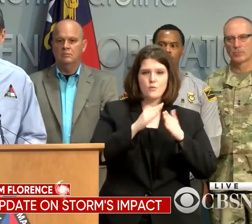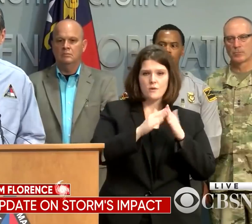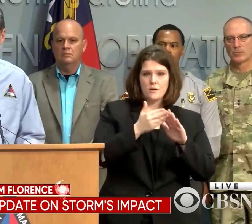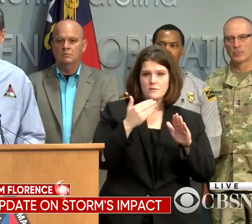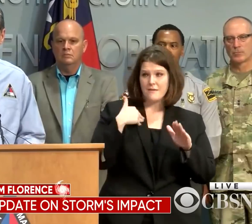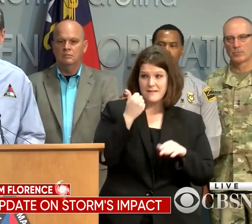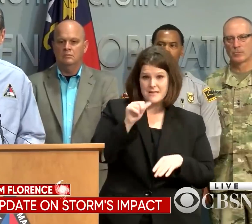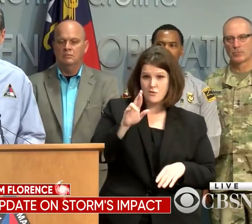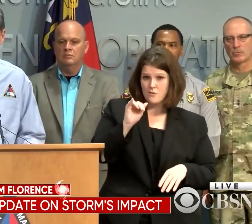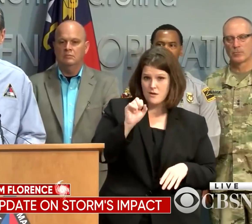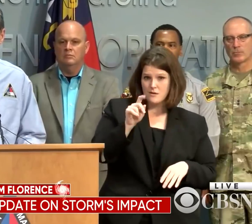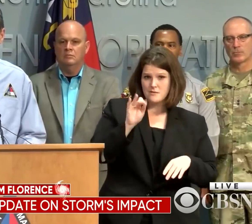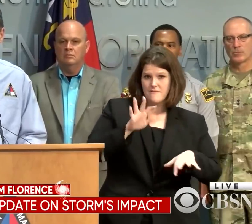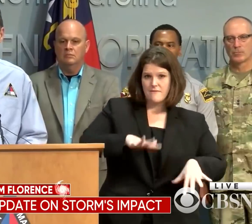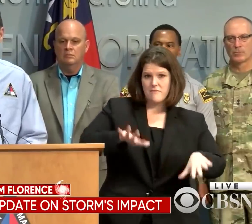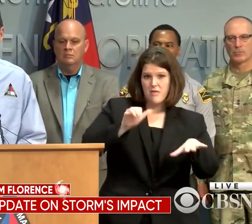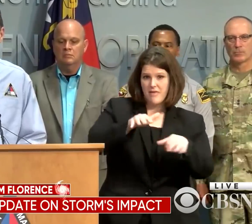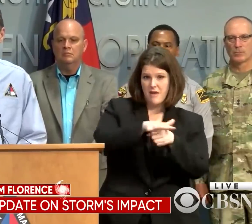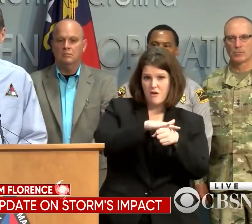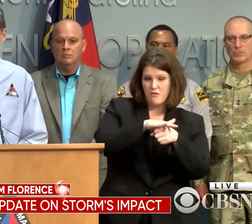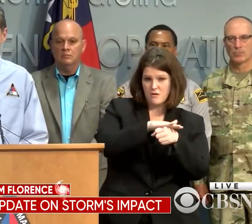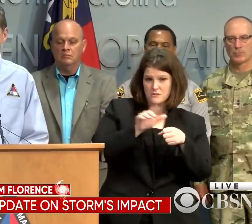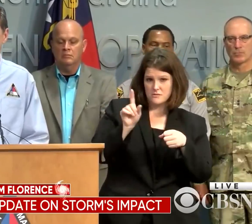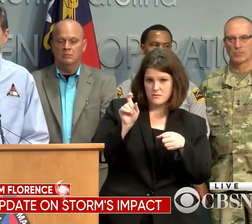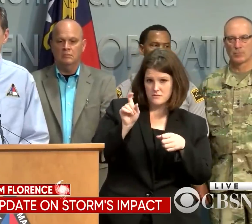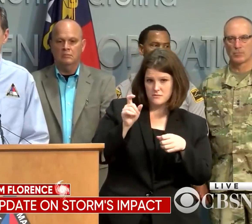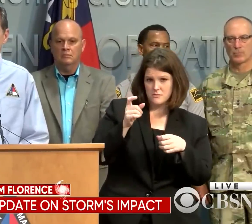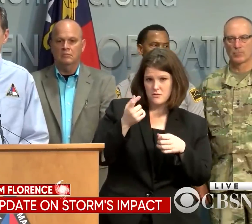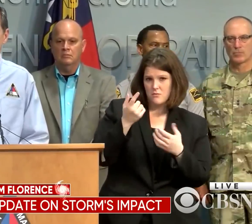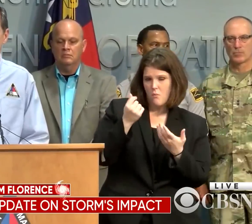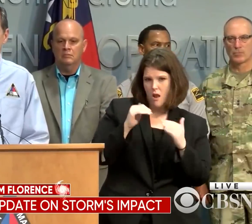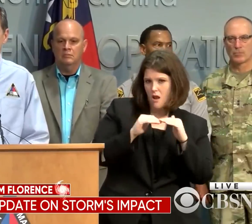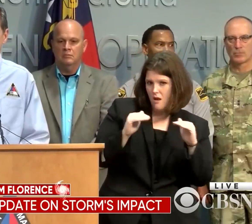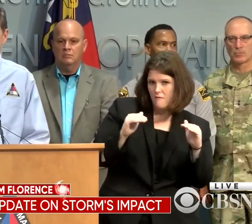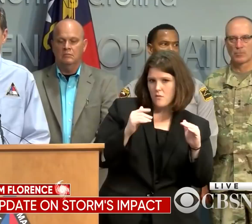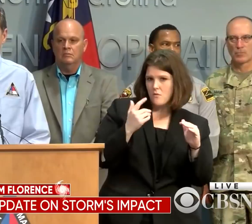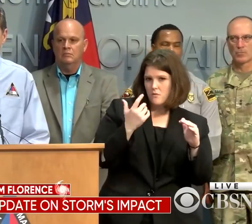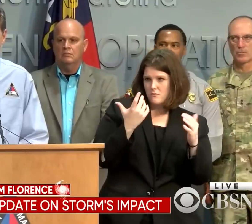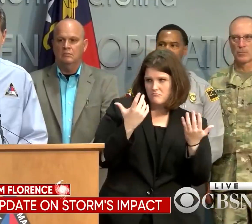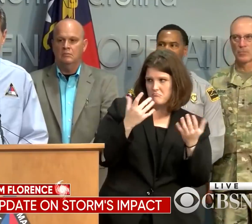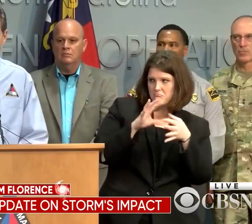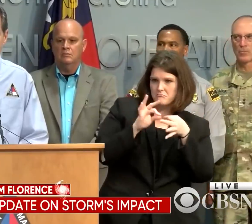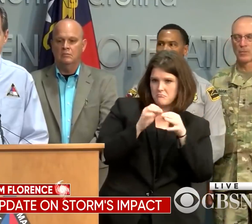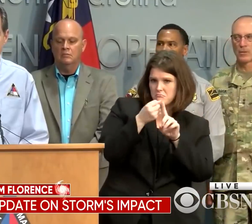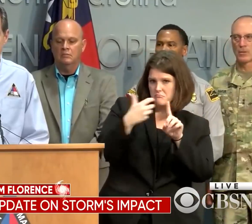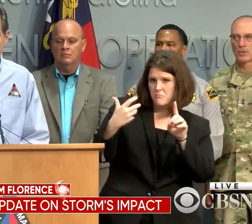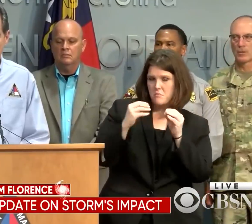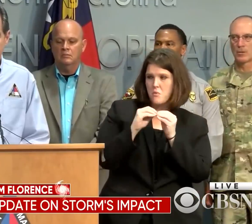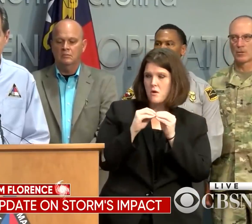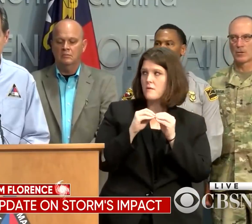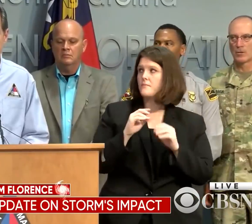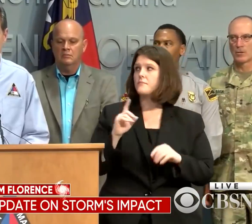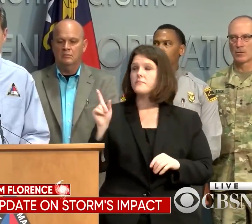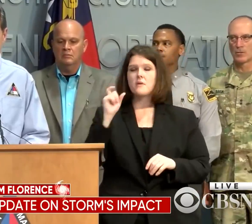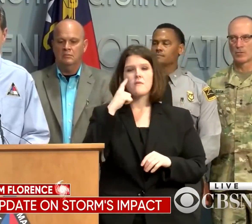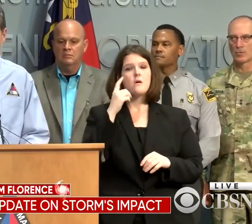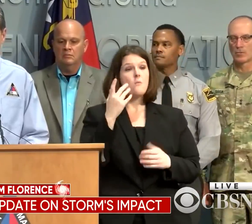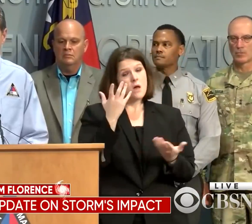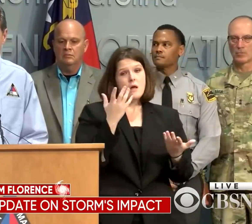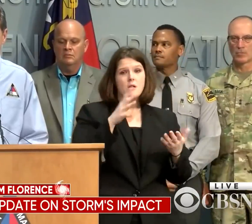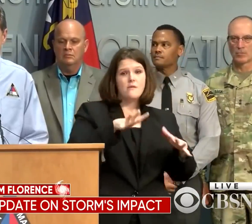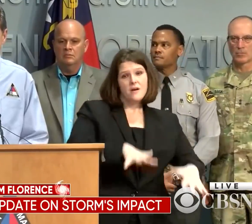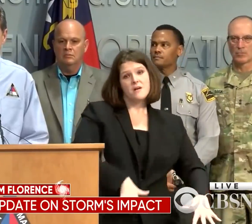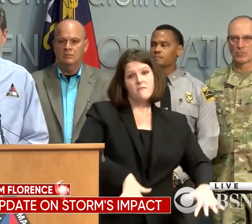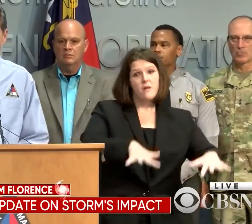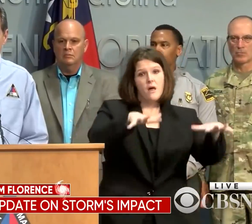there any risk to flooding of those lagoons? What level are they at the moment? Those sorts of things. With epic flooding,